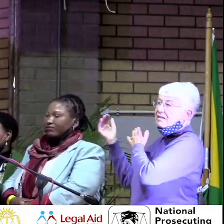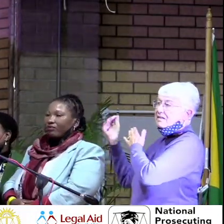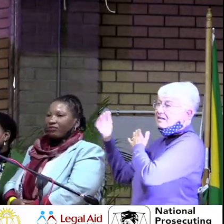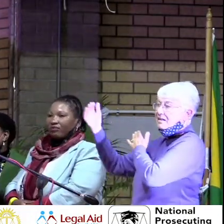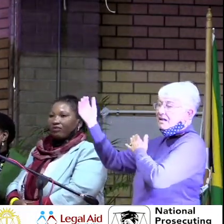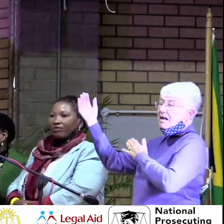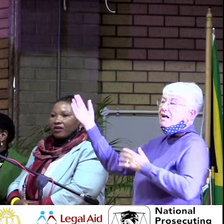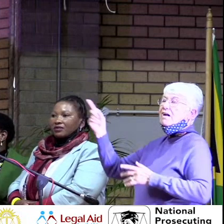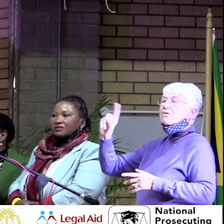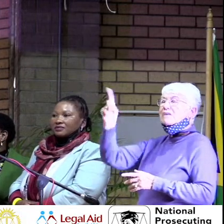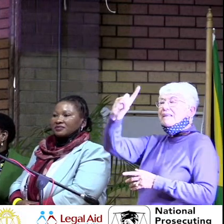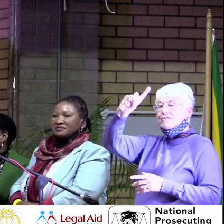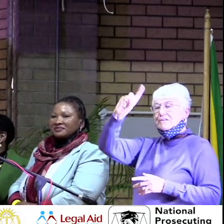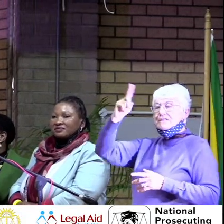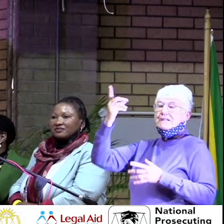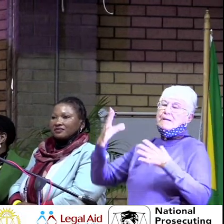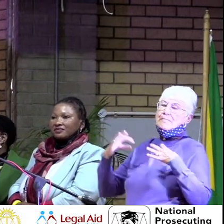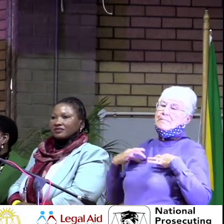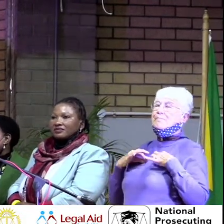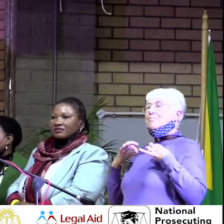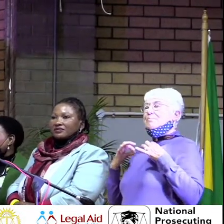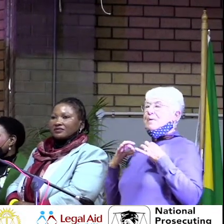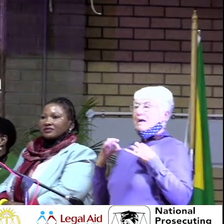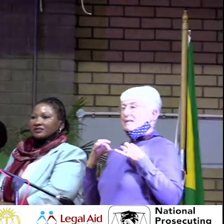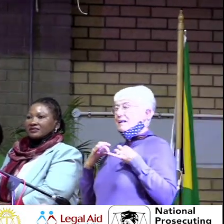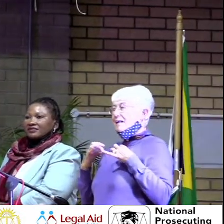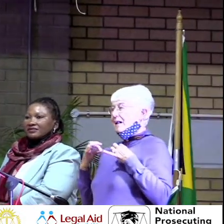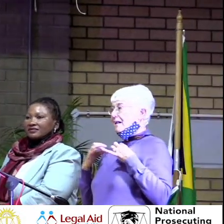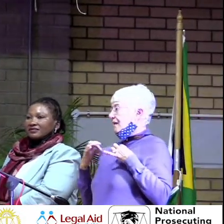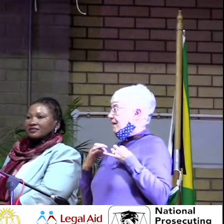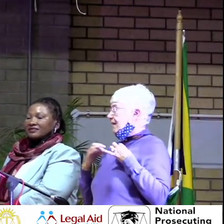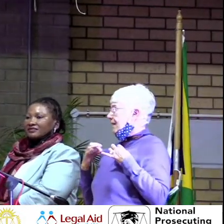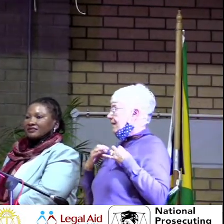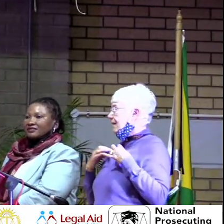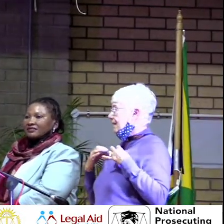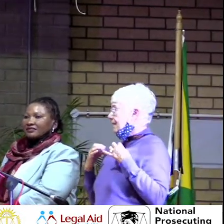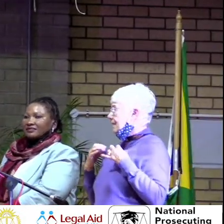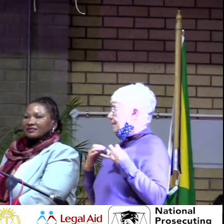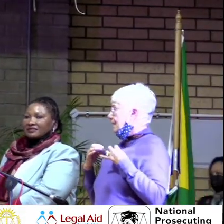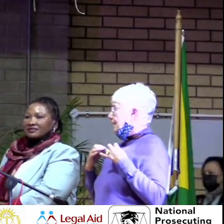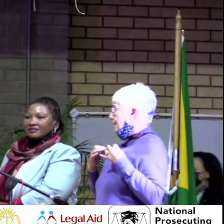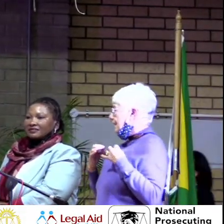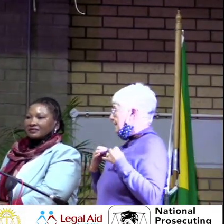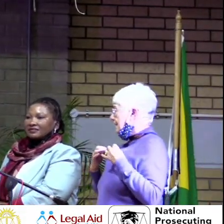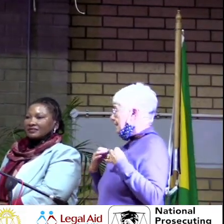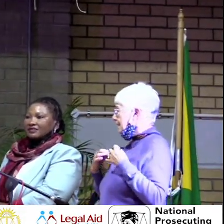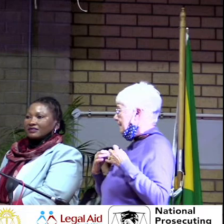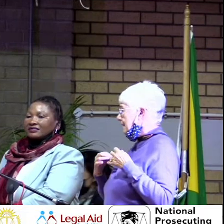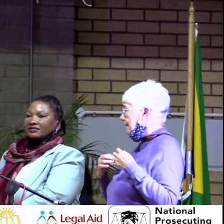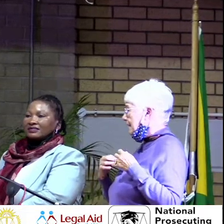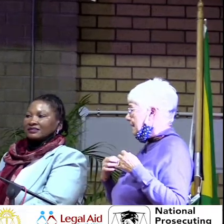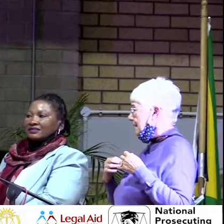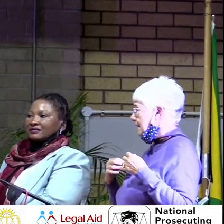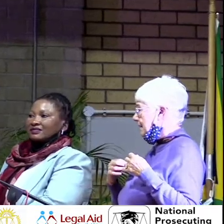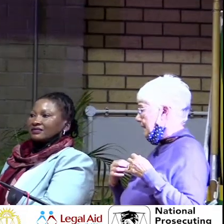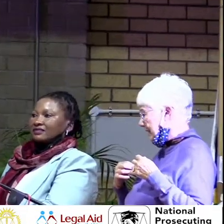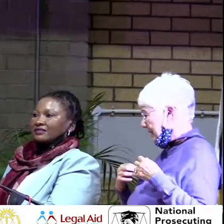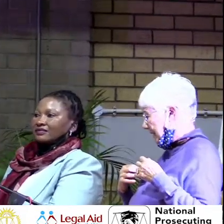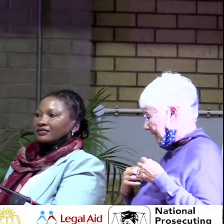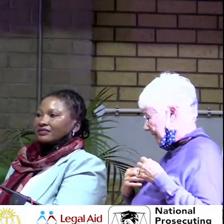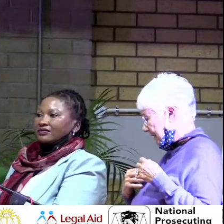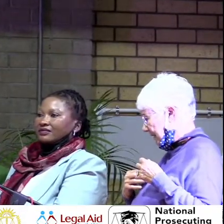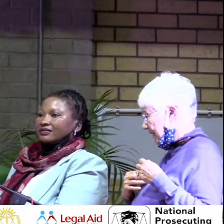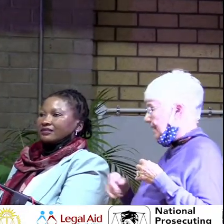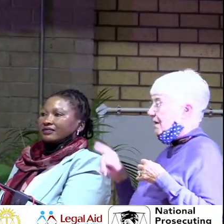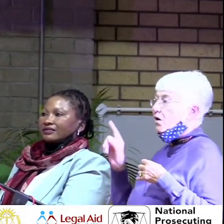Delft proud. I hear that you said that you launched this in Delft. We are so proud. All 3 of us, with the one that is not here, we